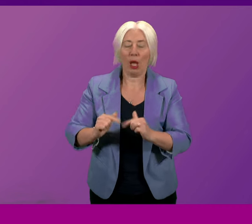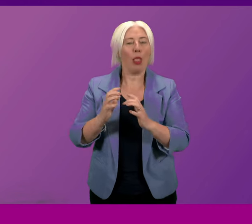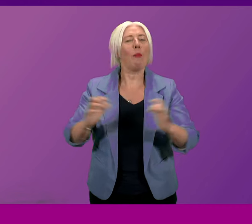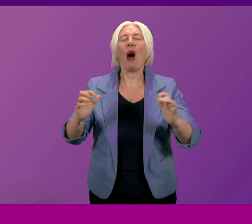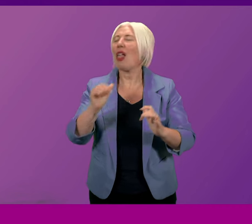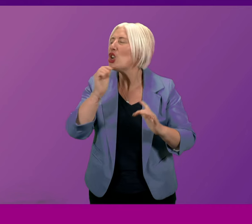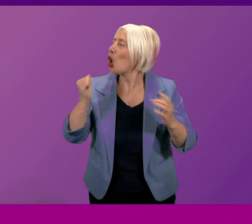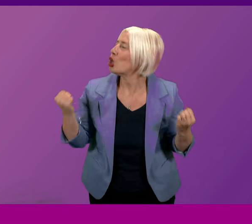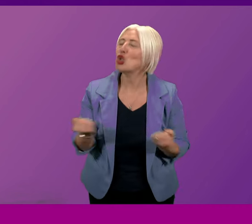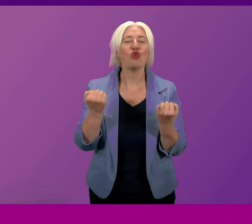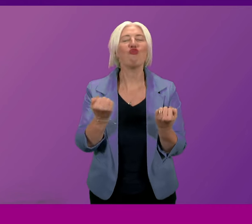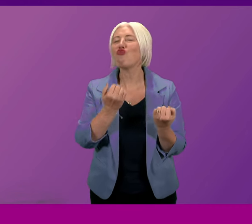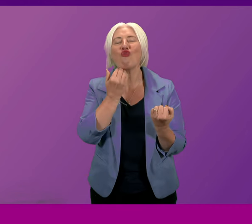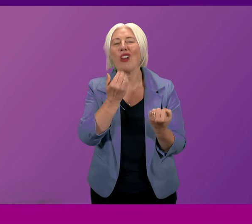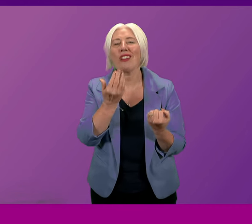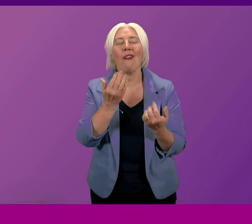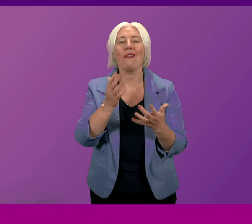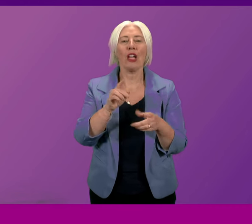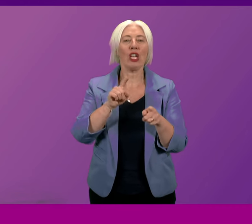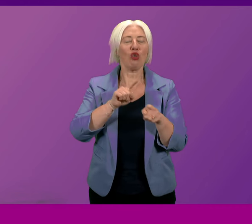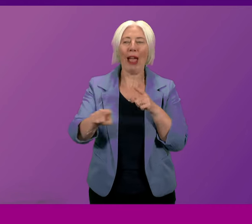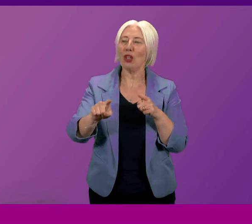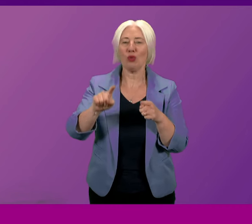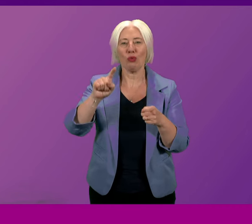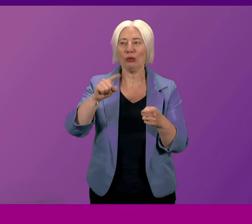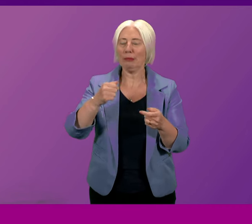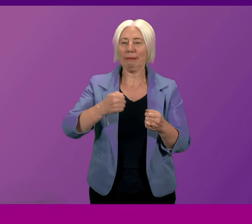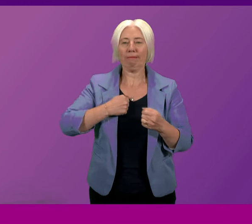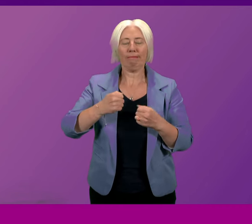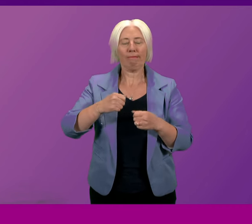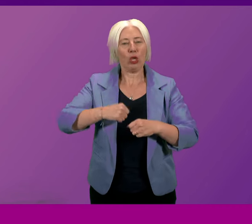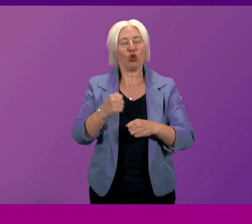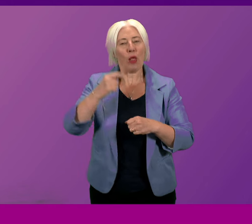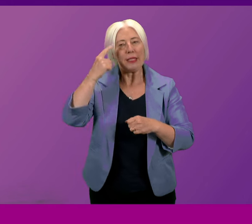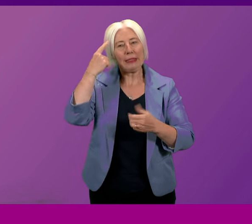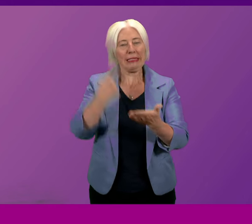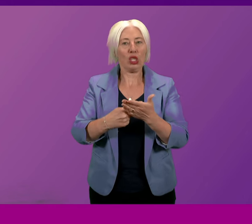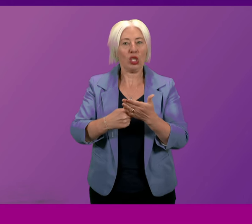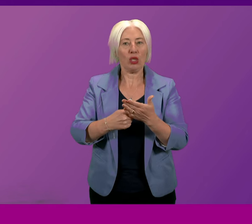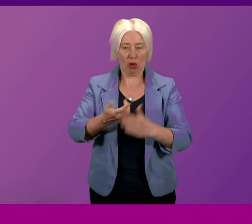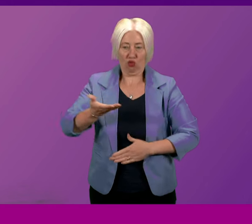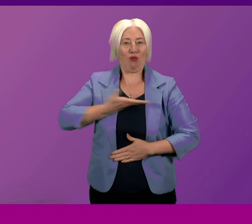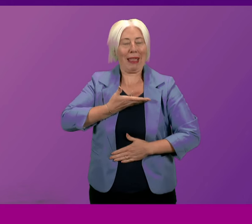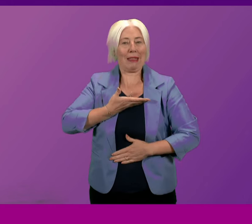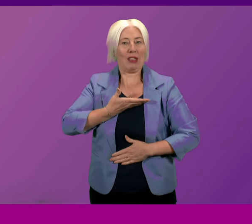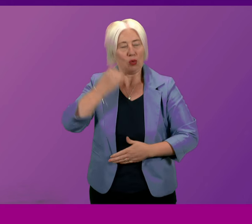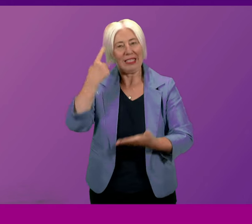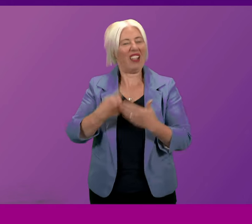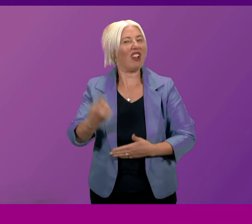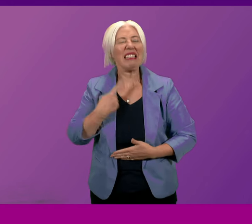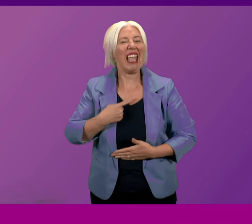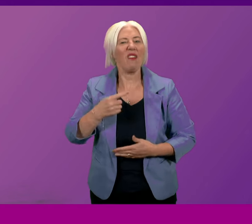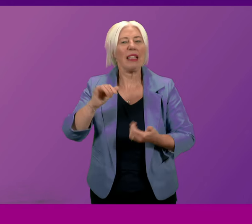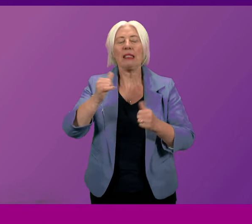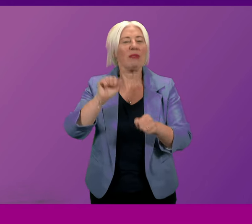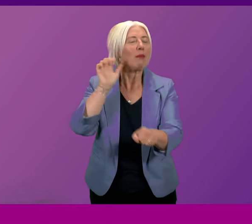to defend against efforts to undermine Scotland's right to decide for itself, even on devolved matters. The full